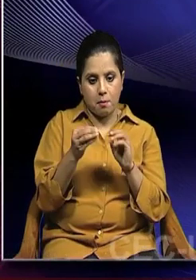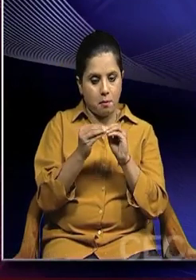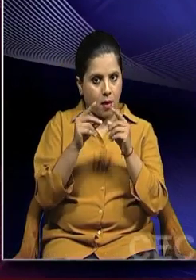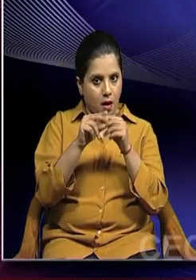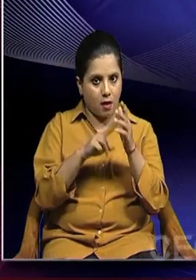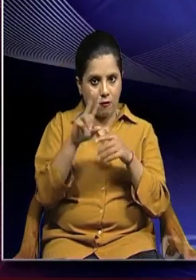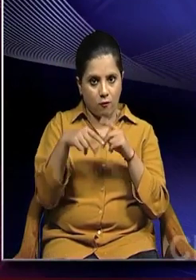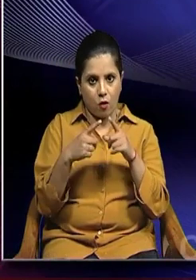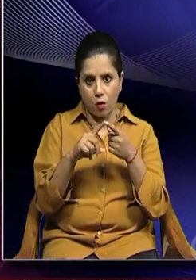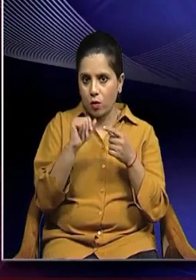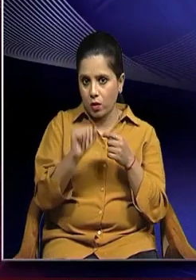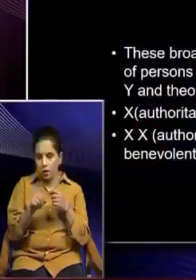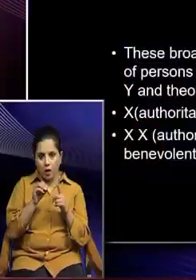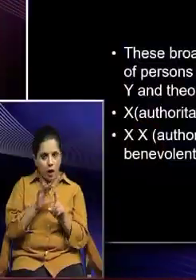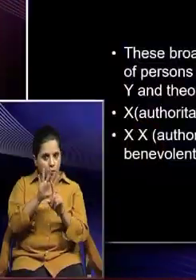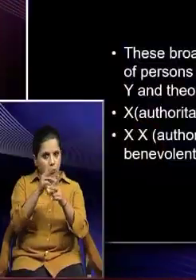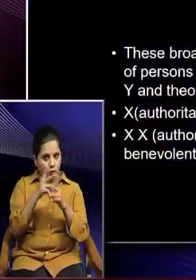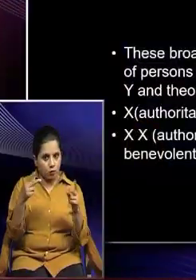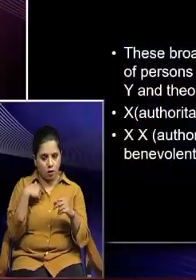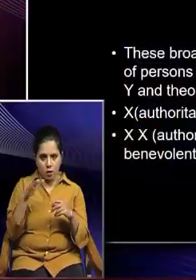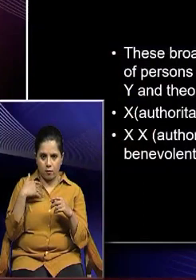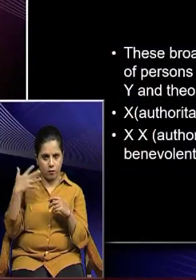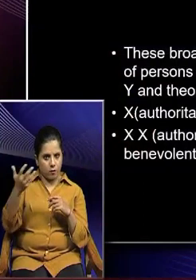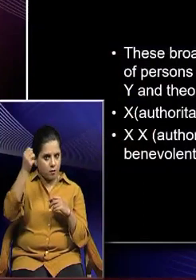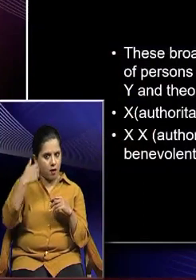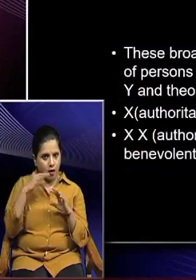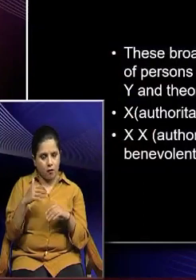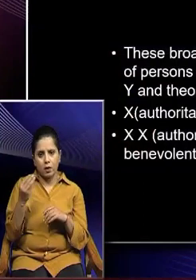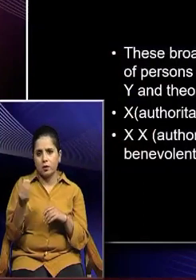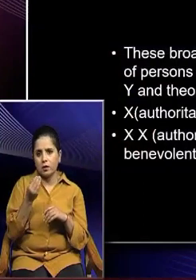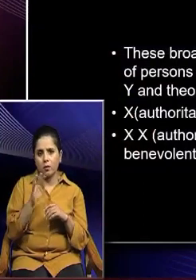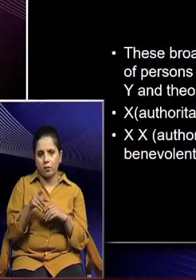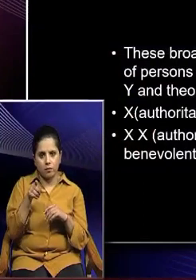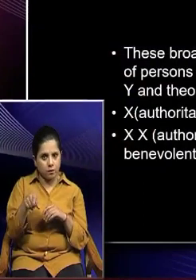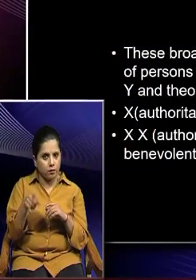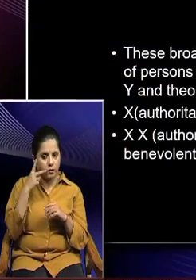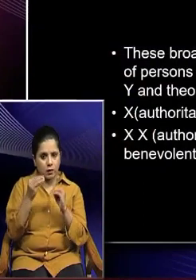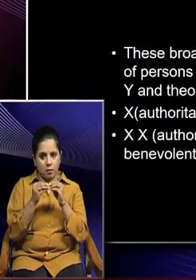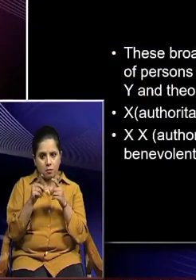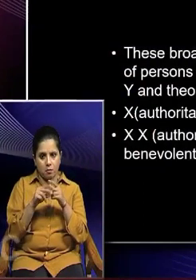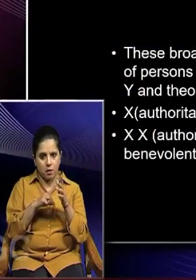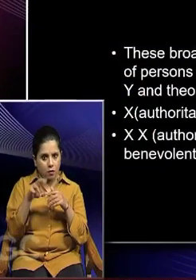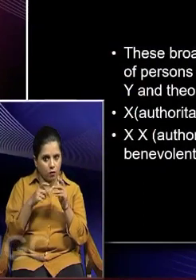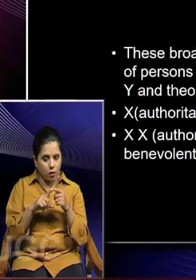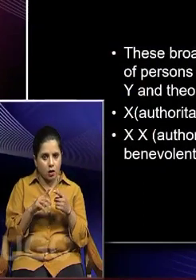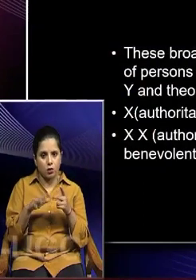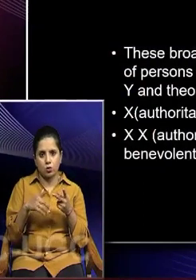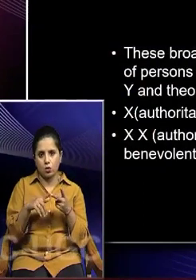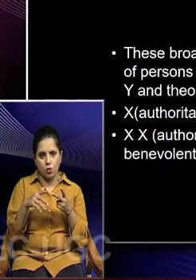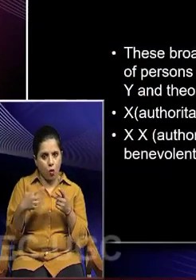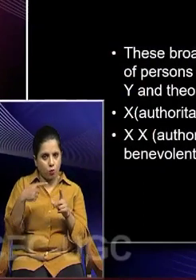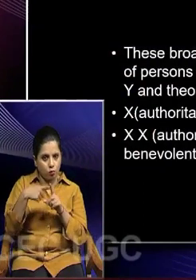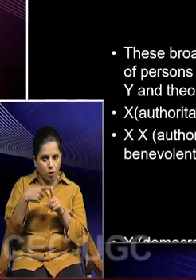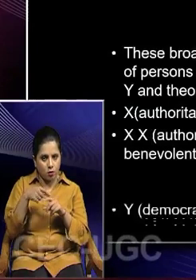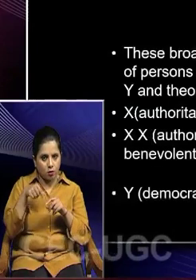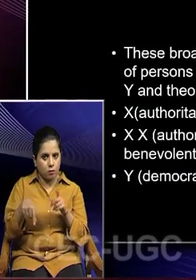You are authoritarian, but with some kind of benevolence or positive, with positive